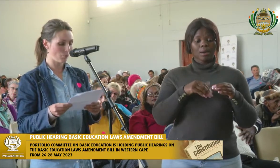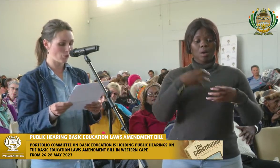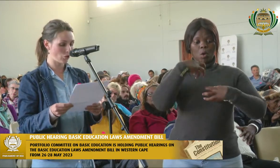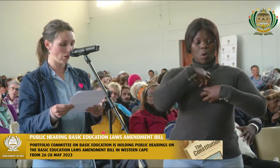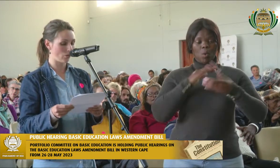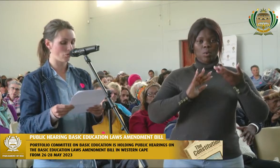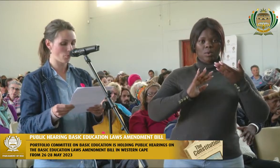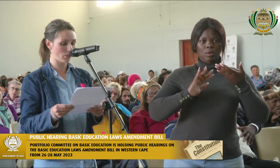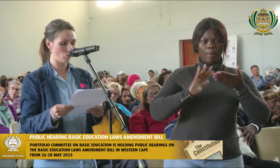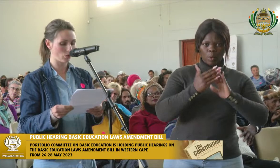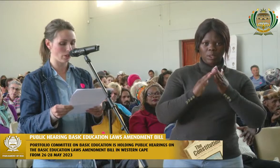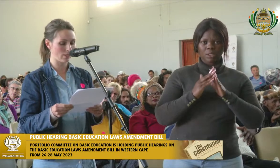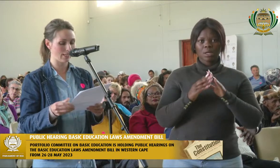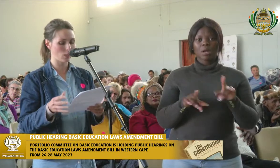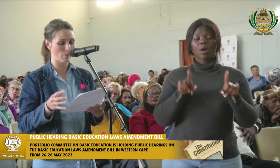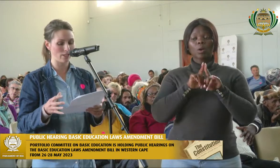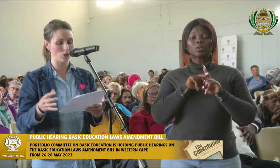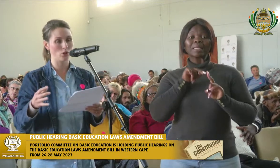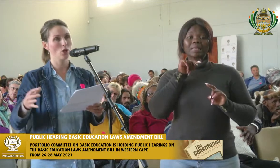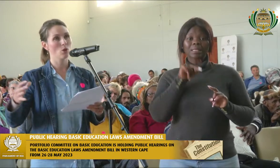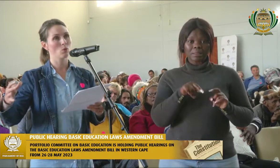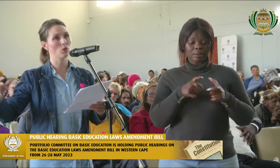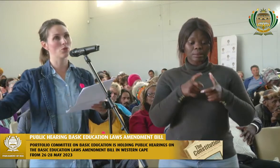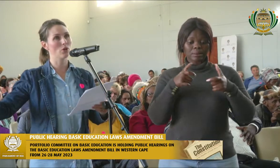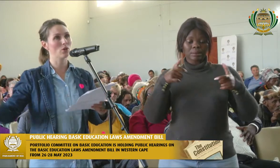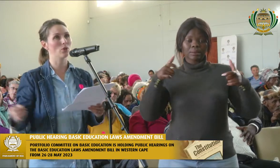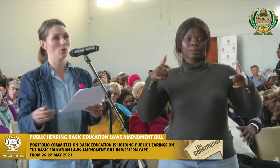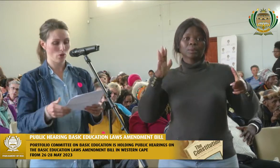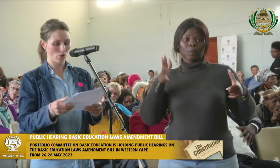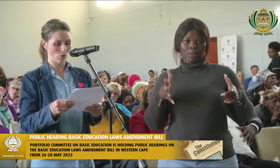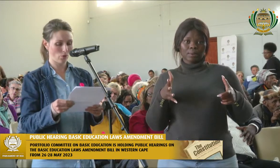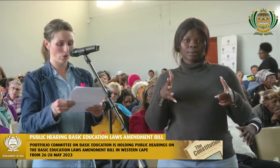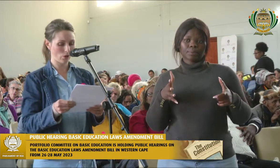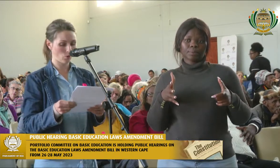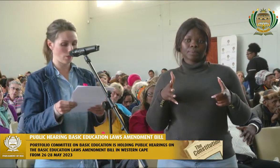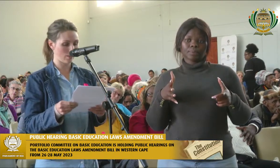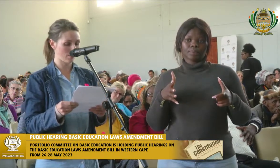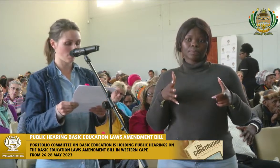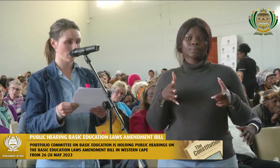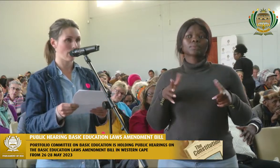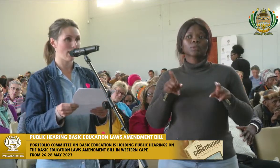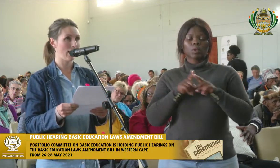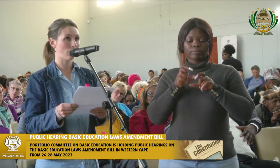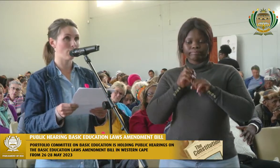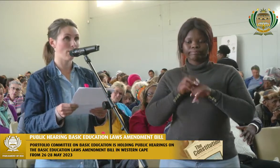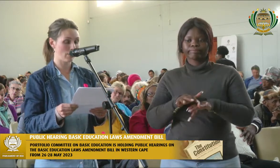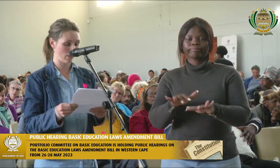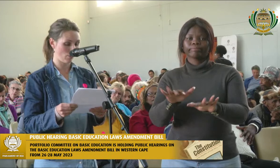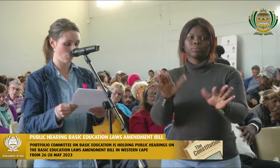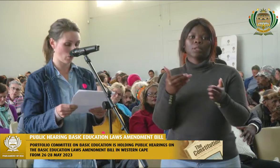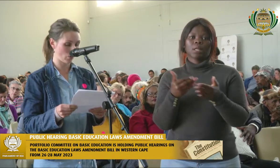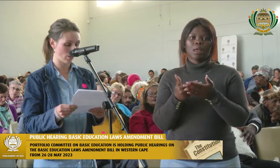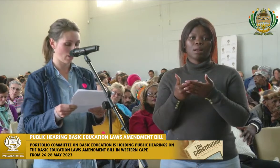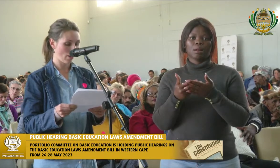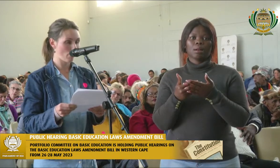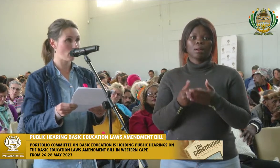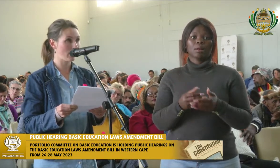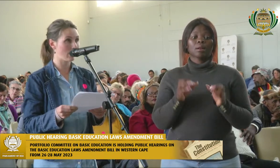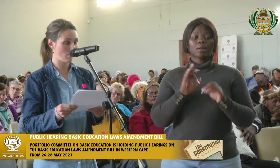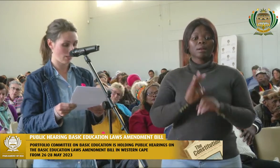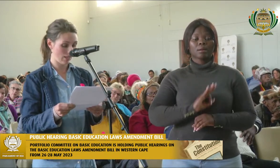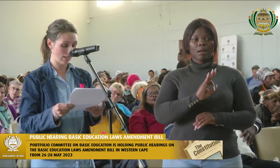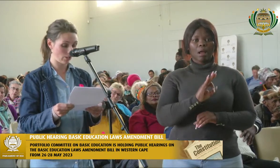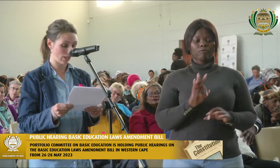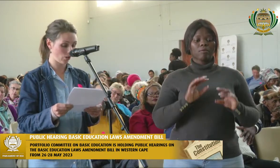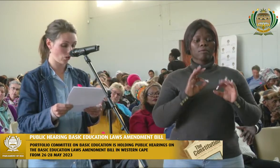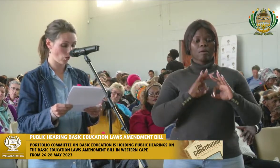a stone dropped in water, this expansion will circle to further spheres. F, family first,